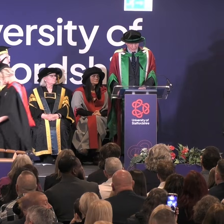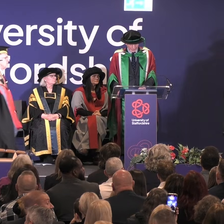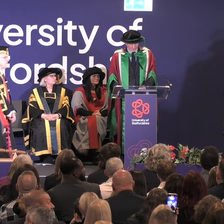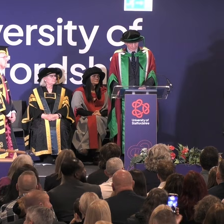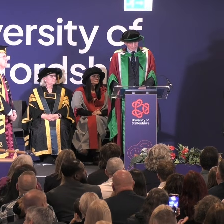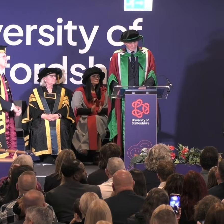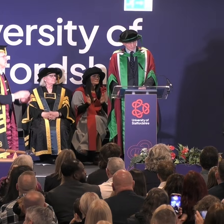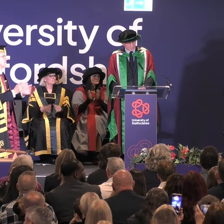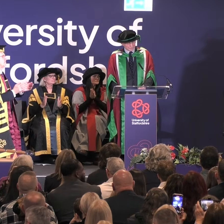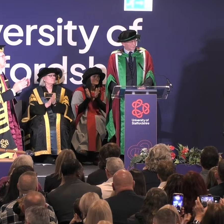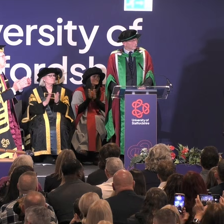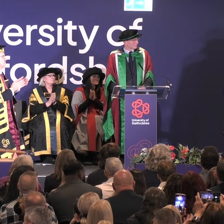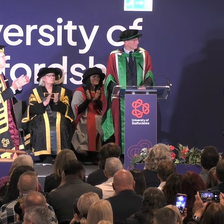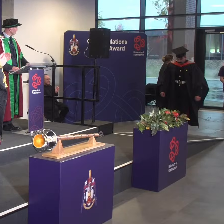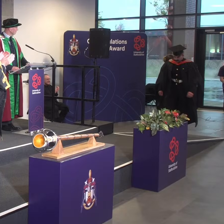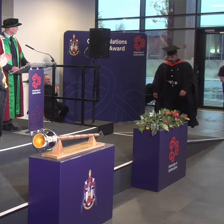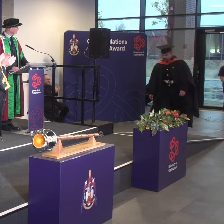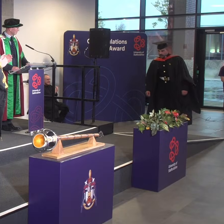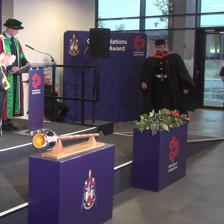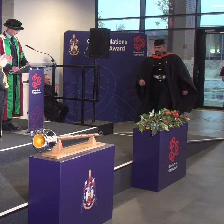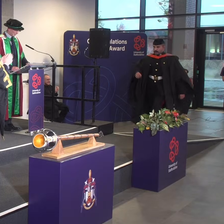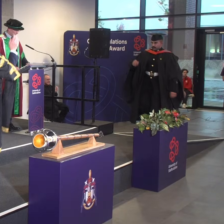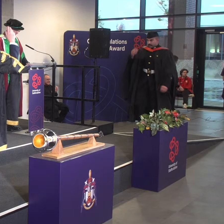Felix Seaty.